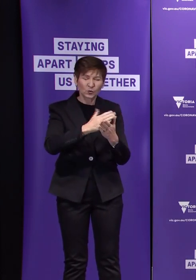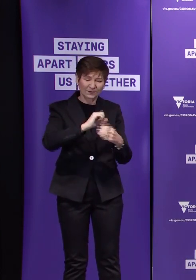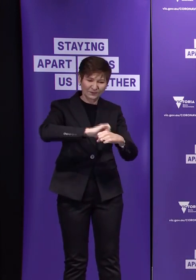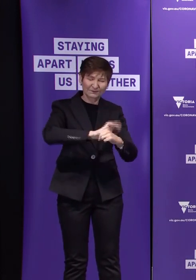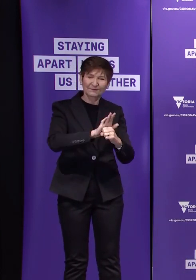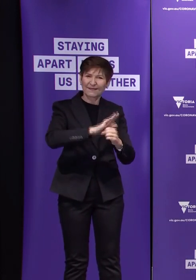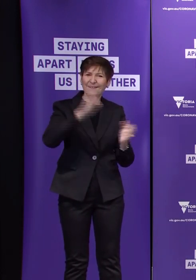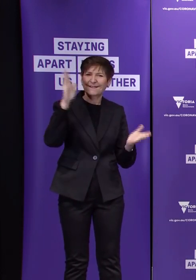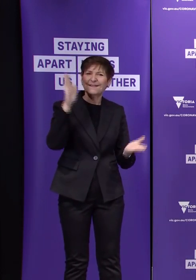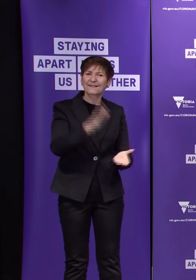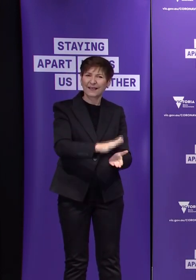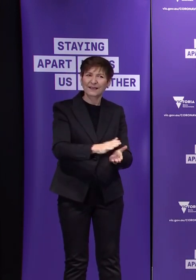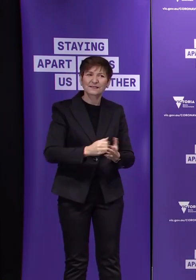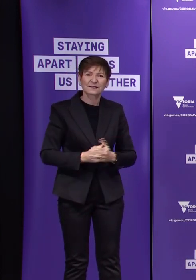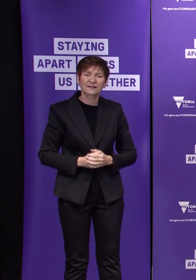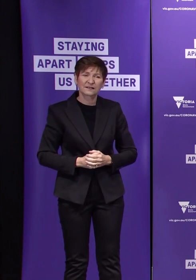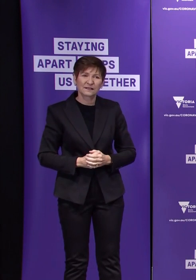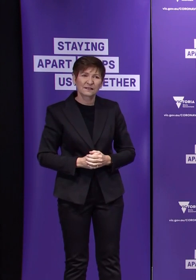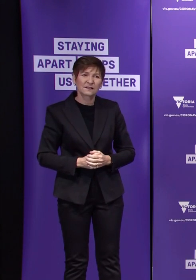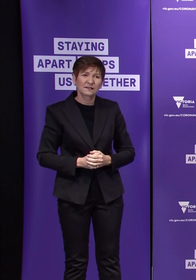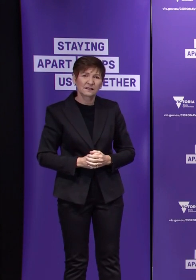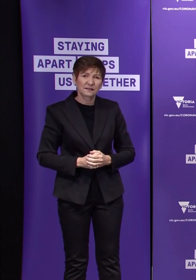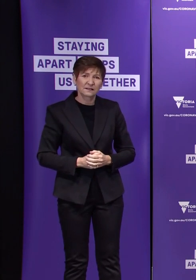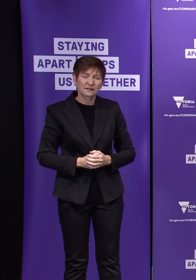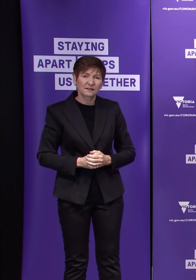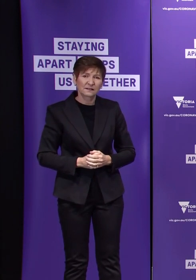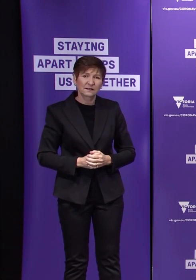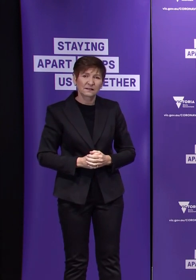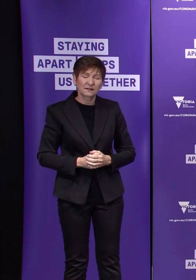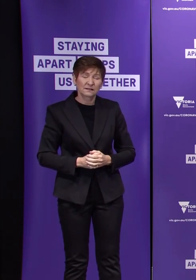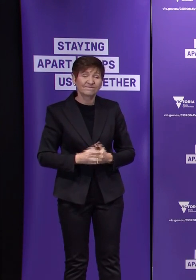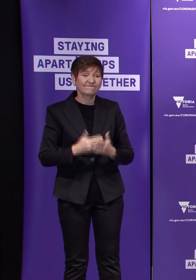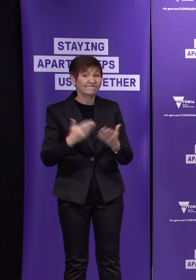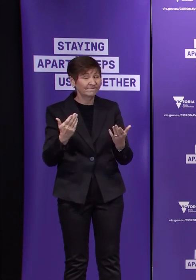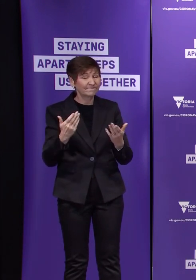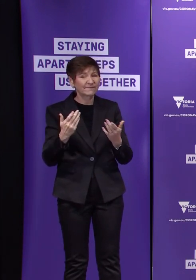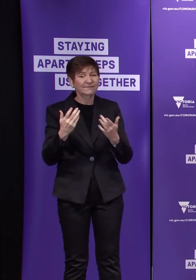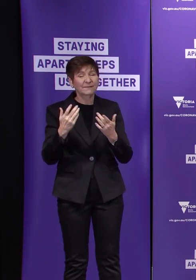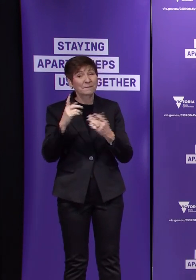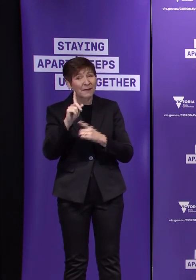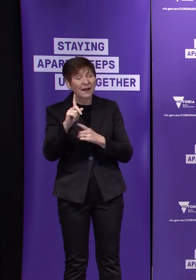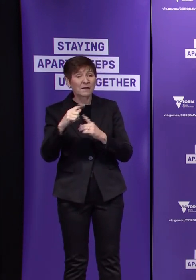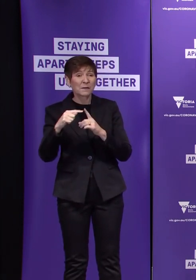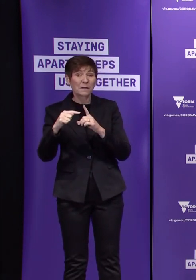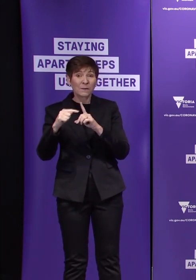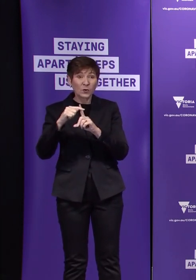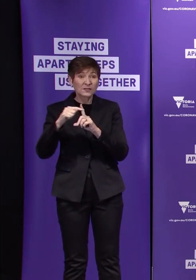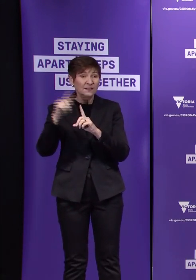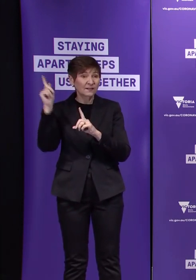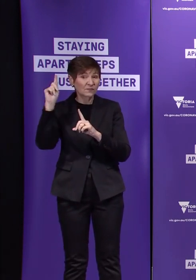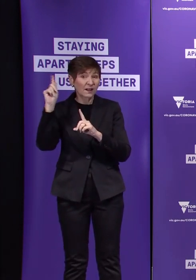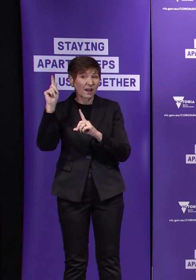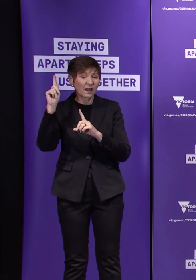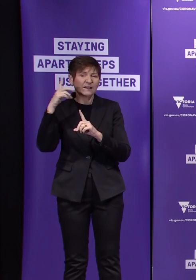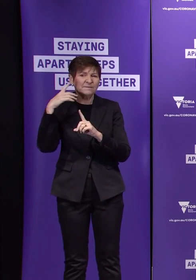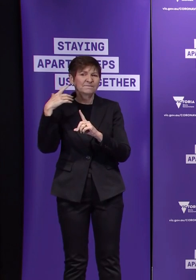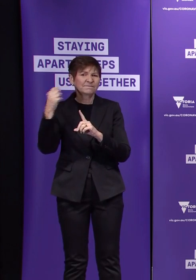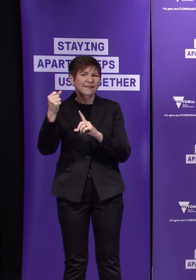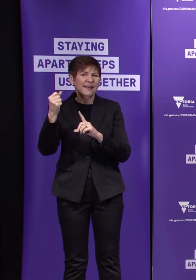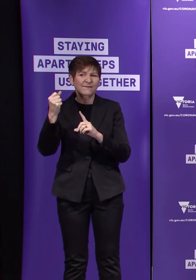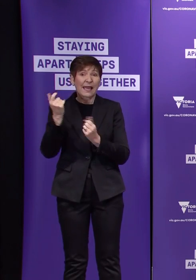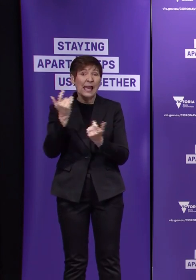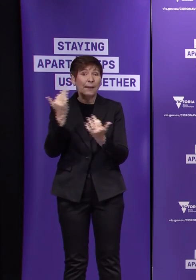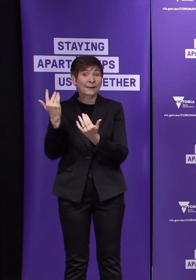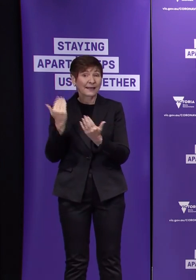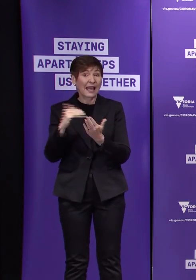In better news though, of course, to have another sub 300 day is good in terms of that trend and that general movement